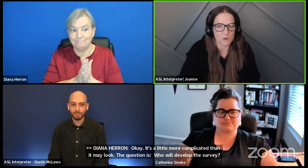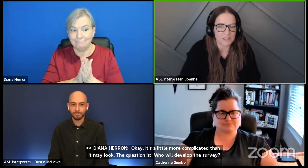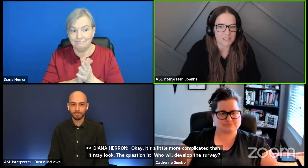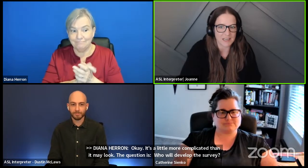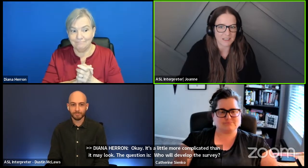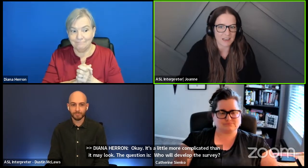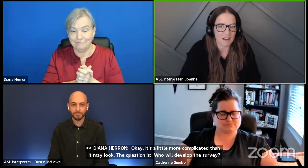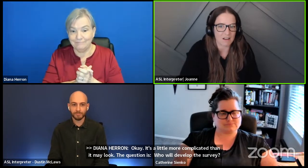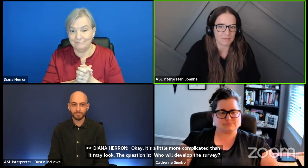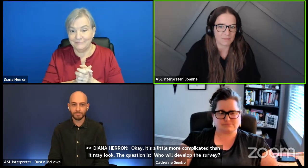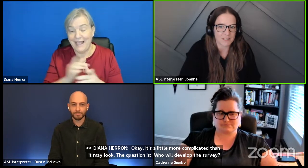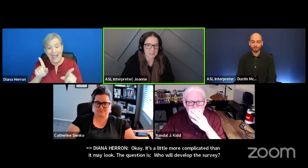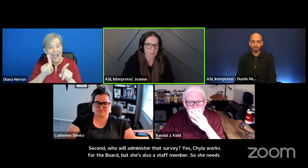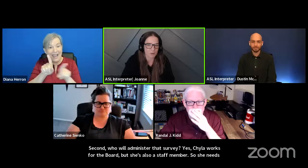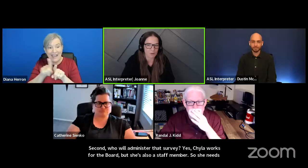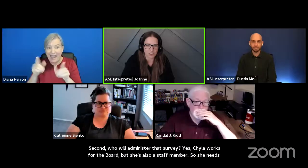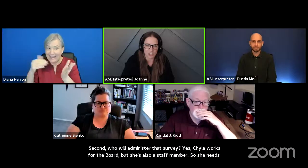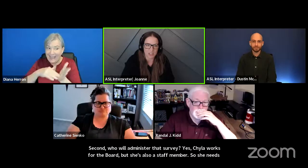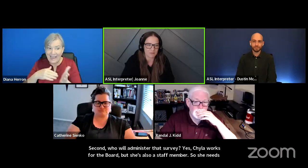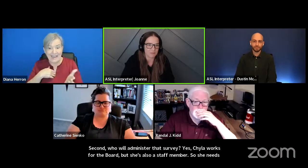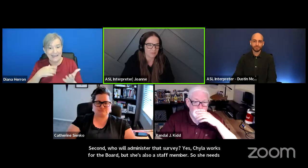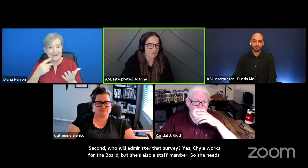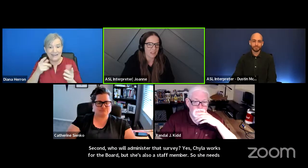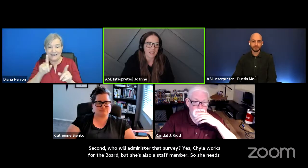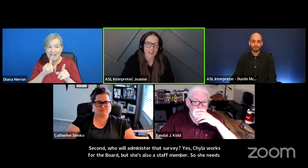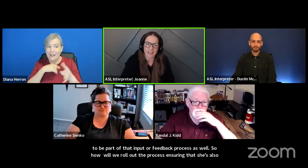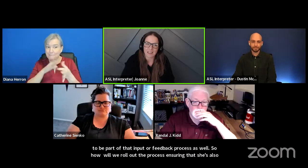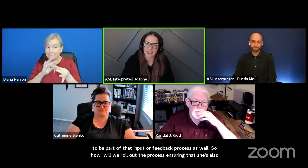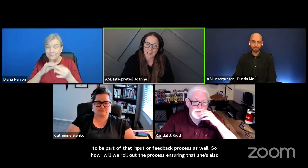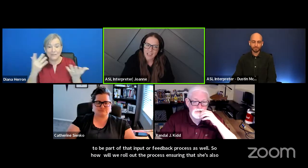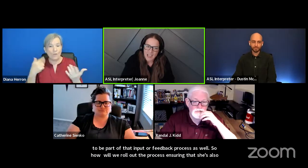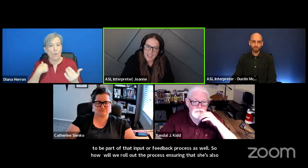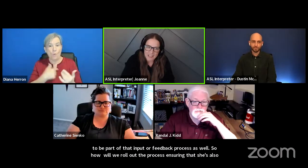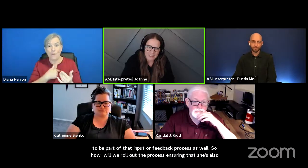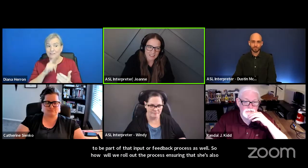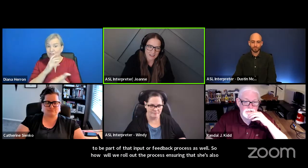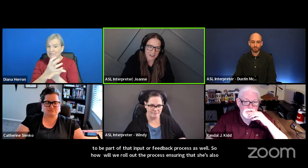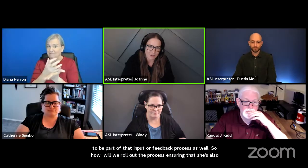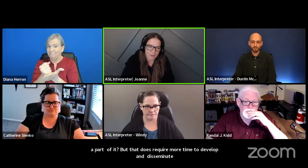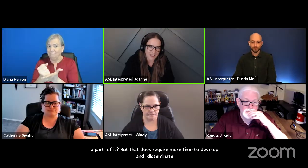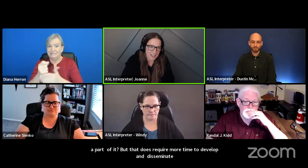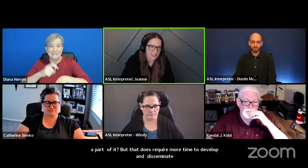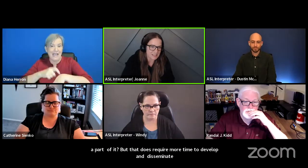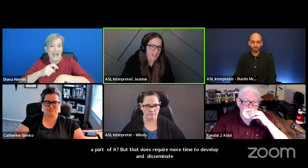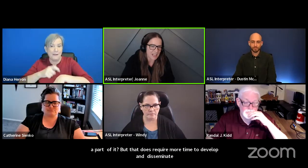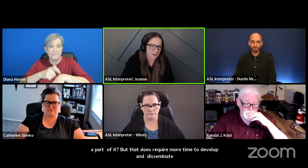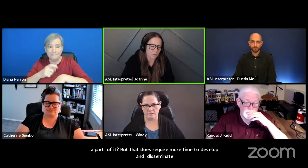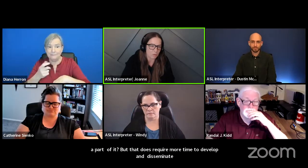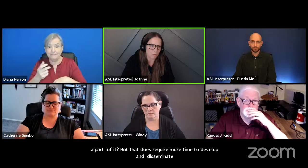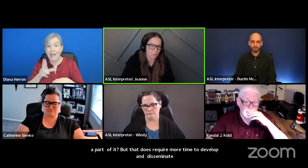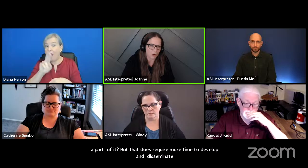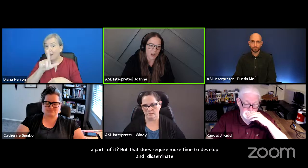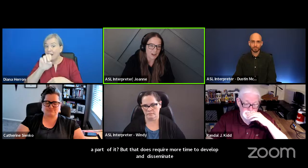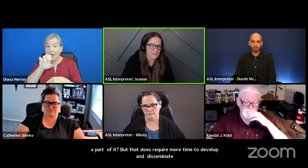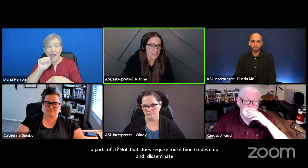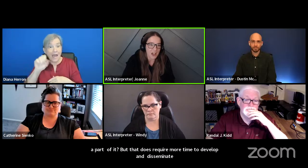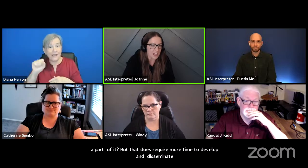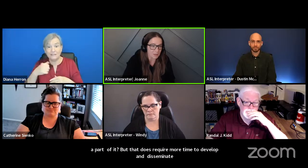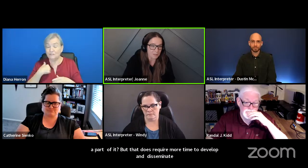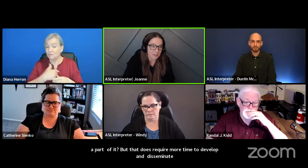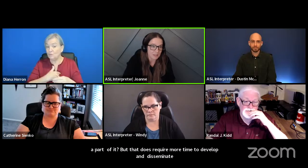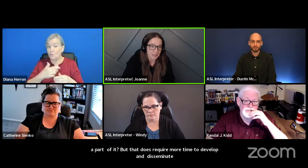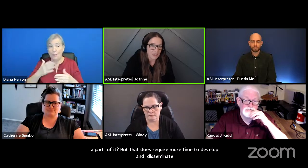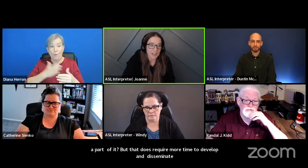So who's going to take that on? That's our big question. And again, like I said, we're out